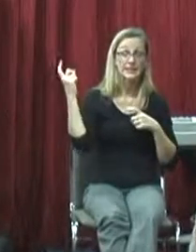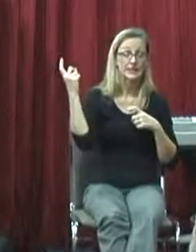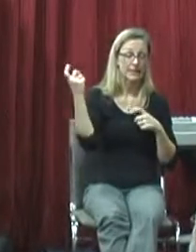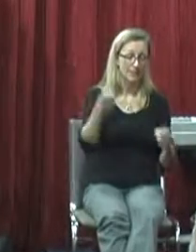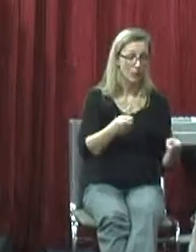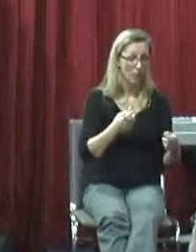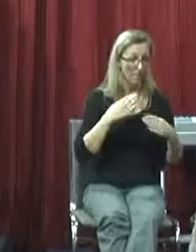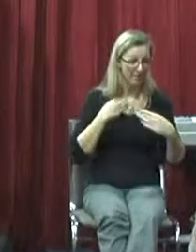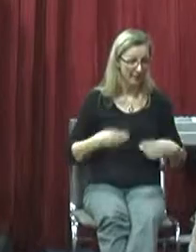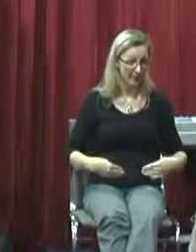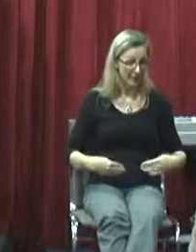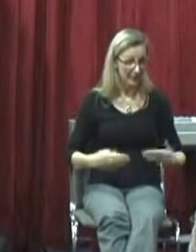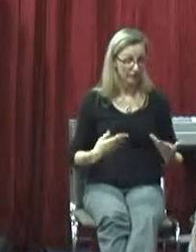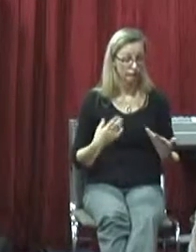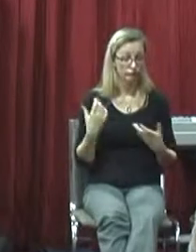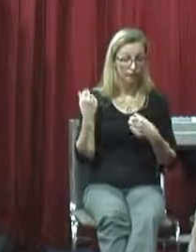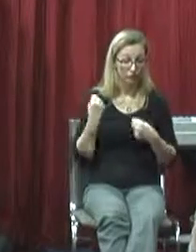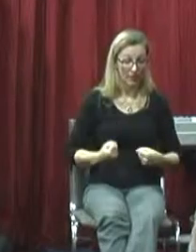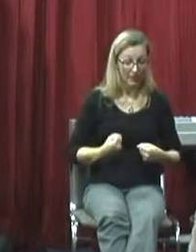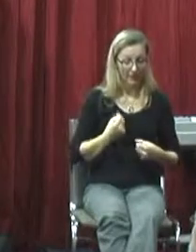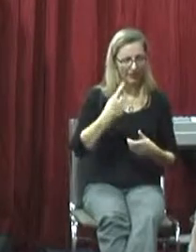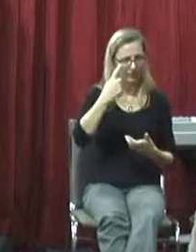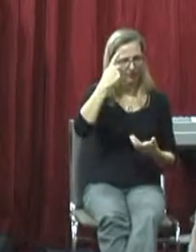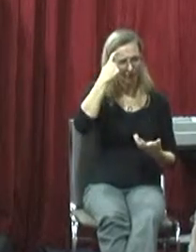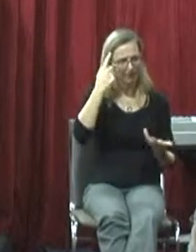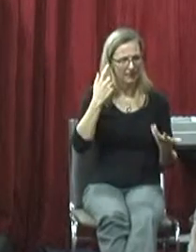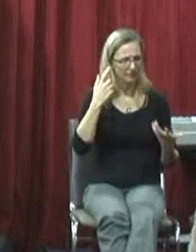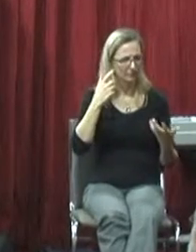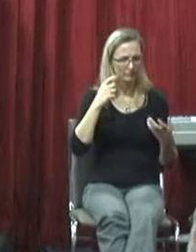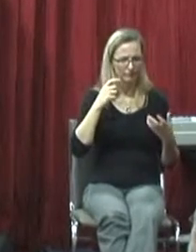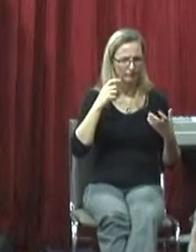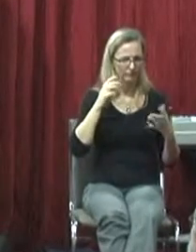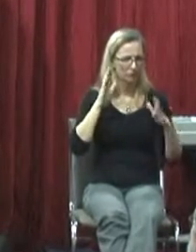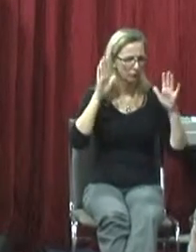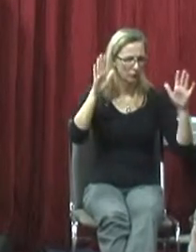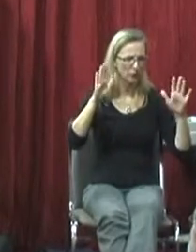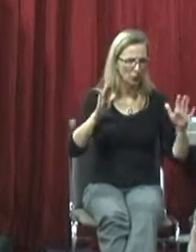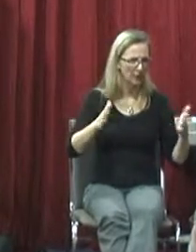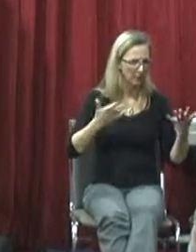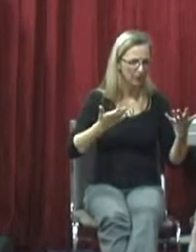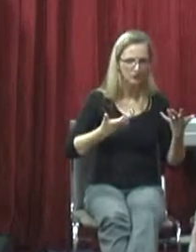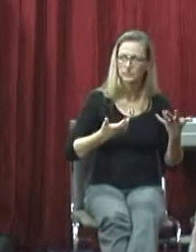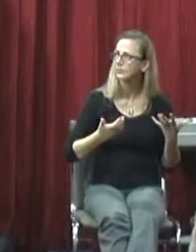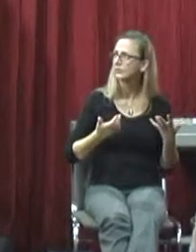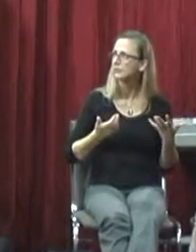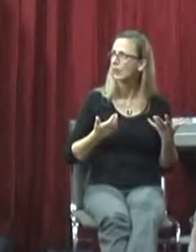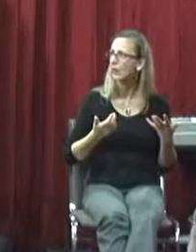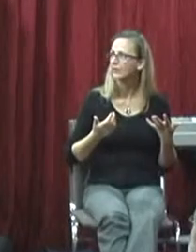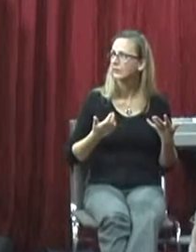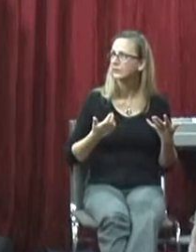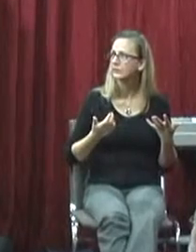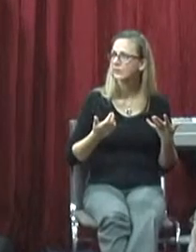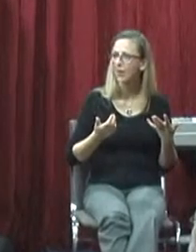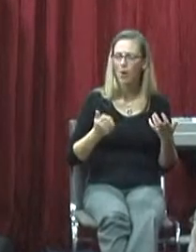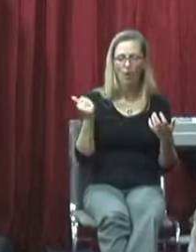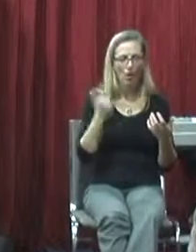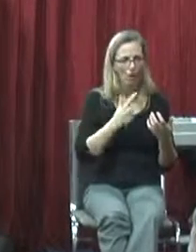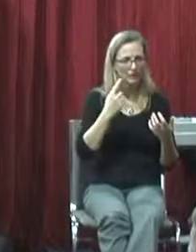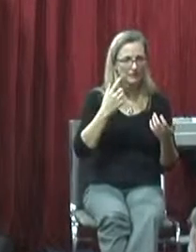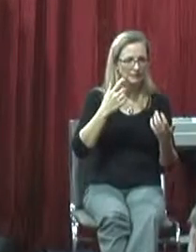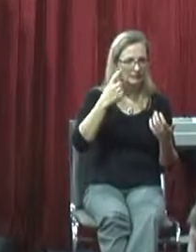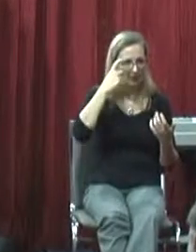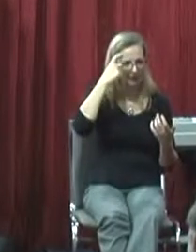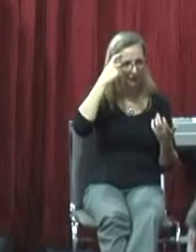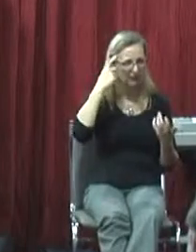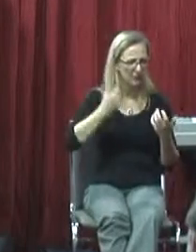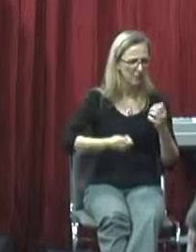He gave you strength. He gave you a brain, an incredible, this is the most, not just this one, but all of our brains, are